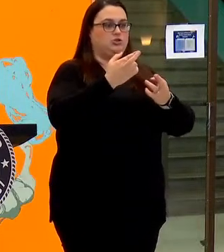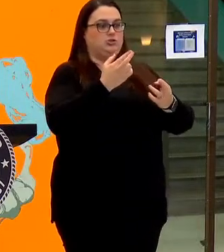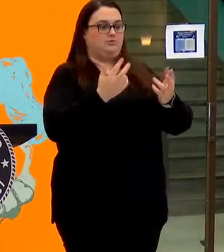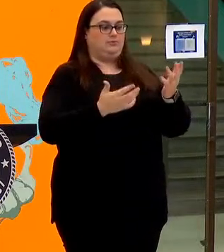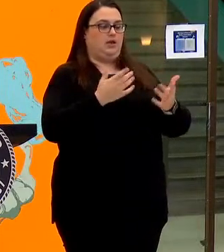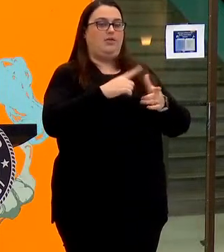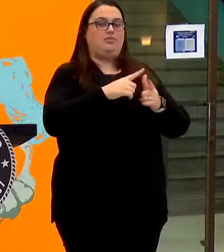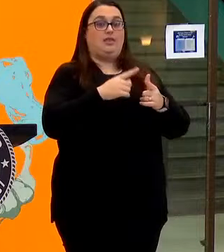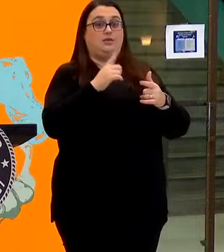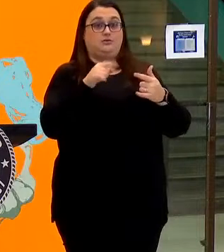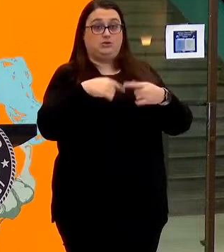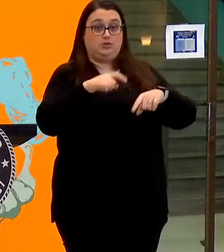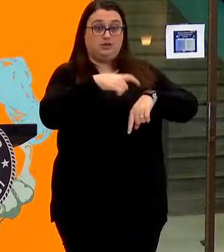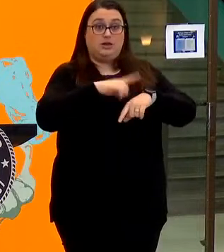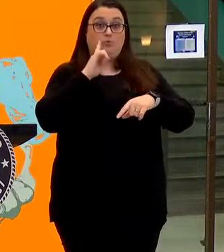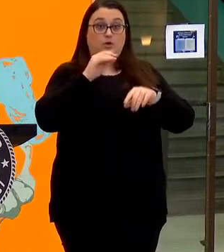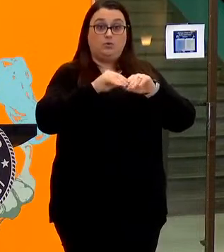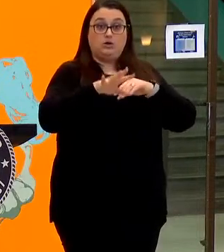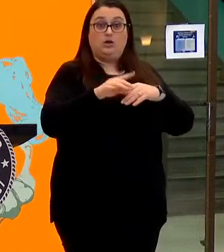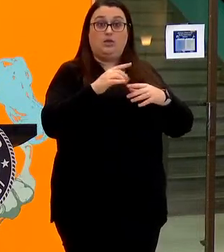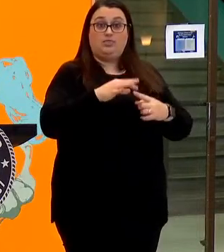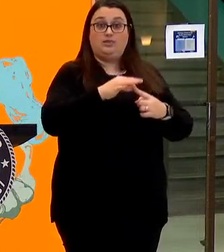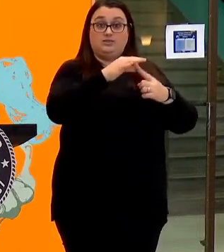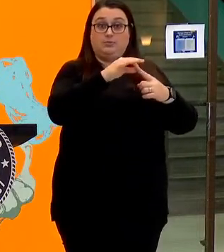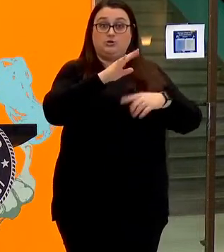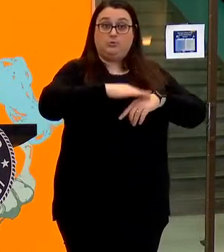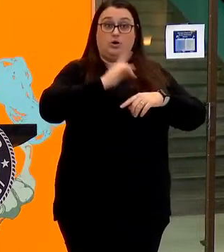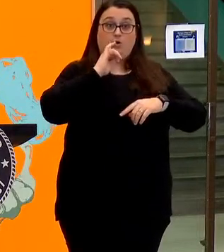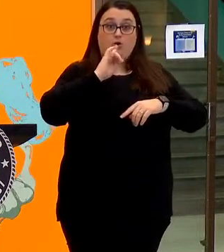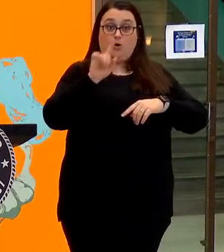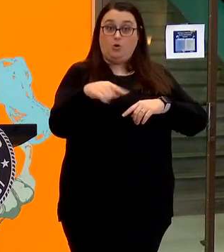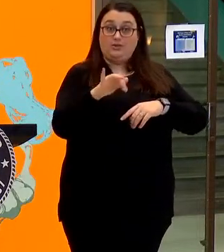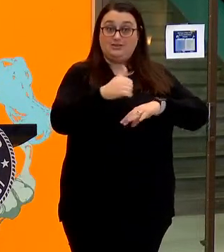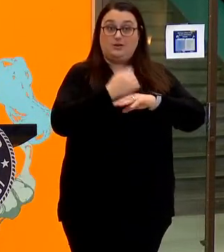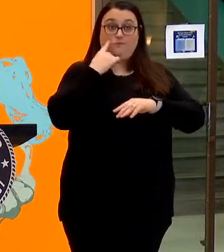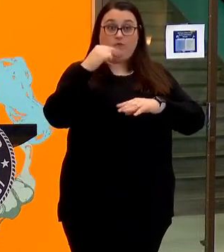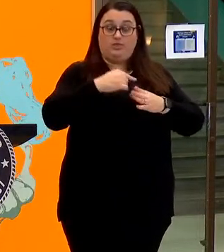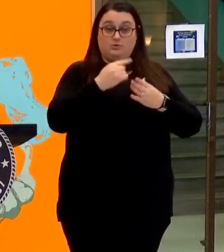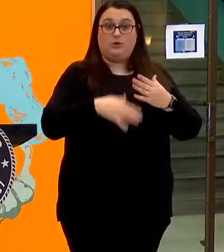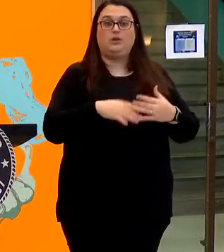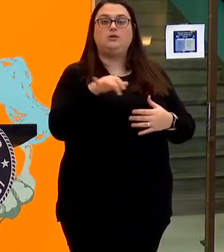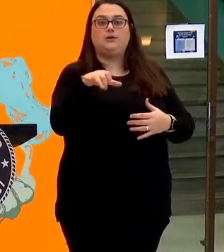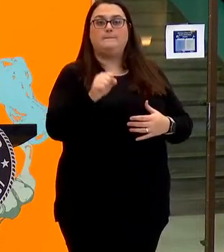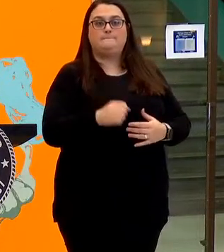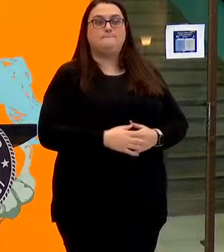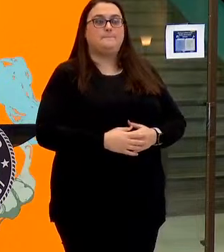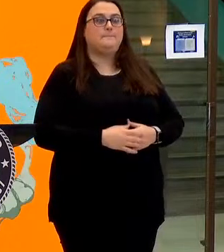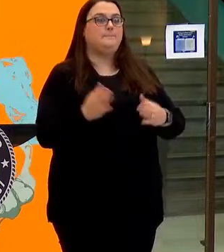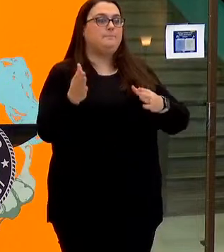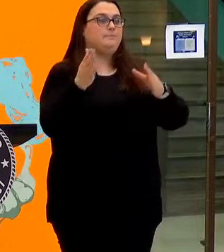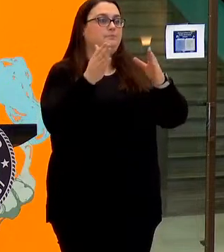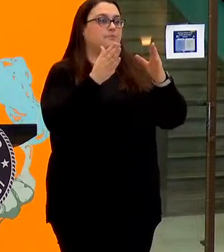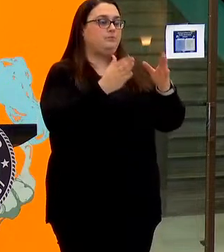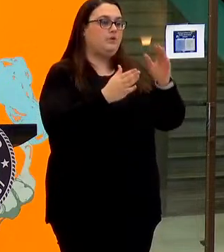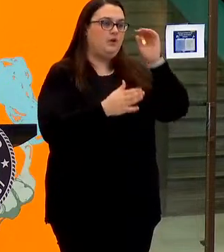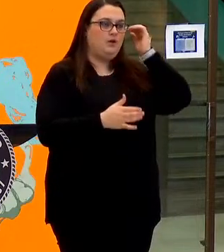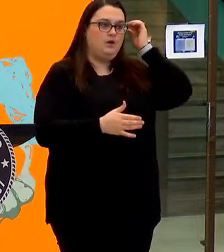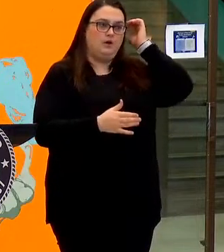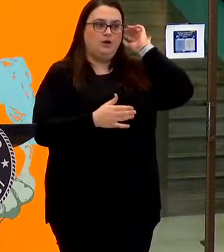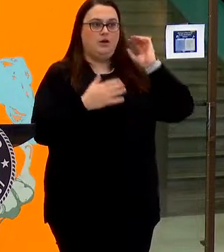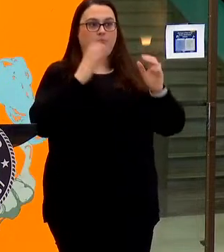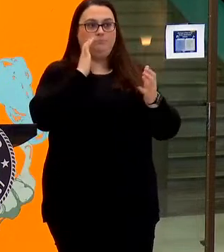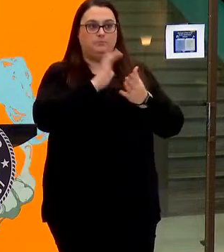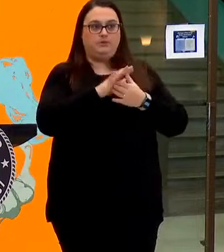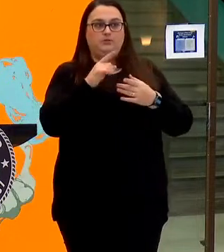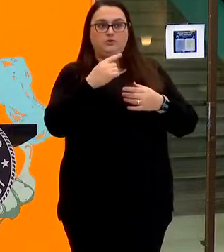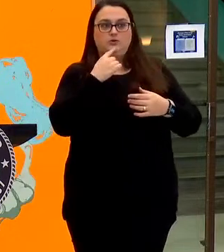we'll absolutely share them at that time. And the special precautions for this weekend are only in place for this weekend? That's correct, yeah. Next question. So I believe